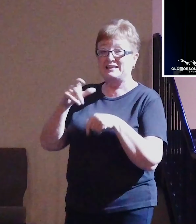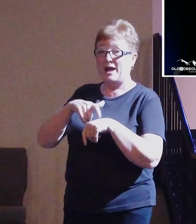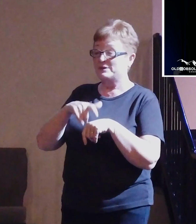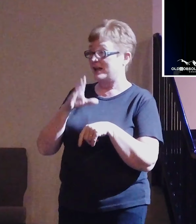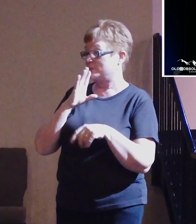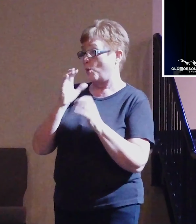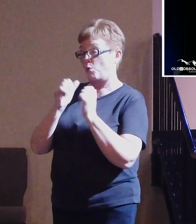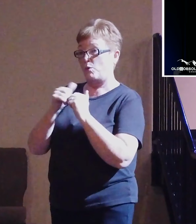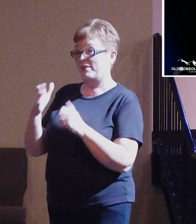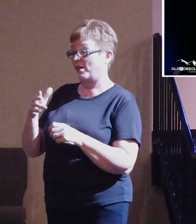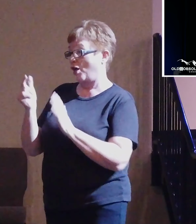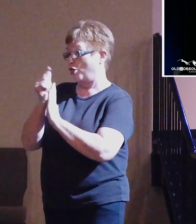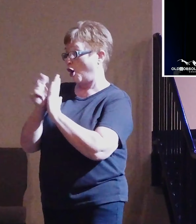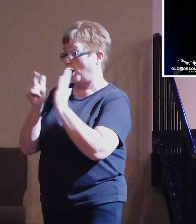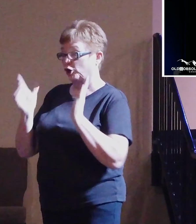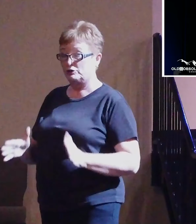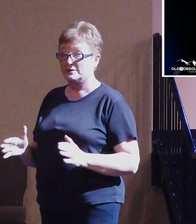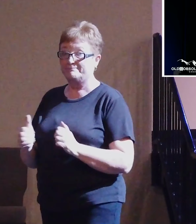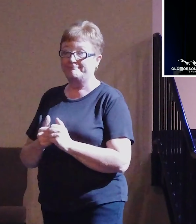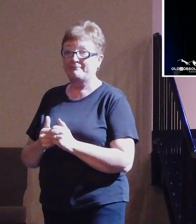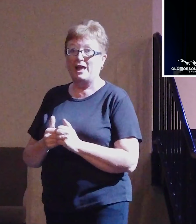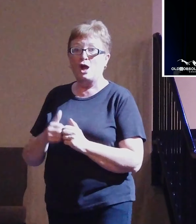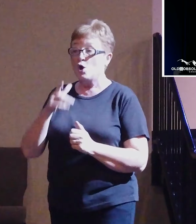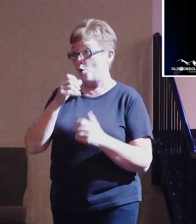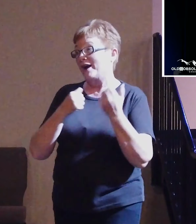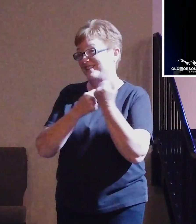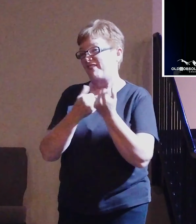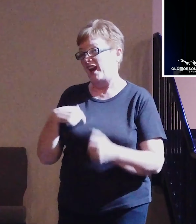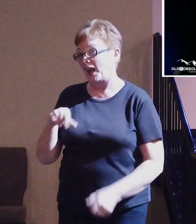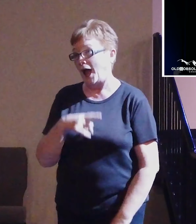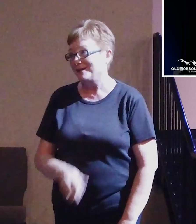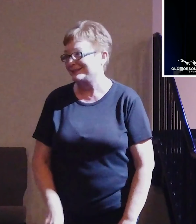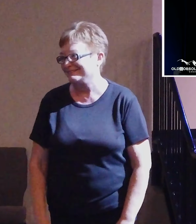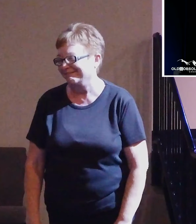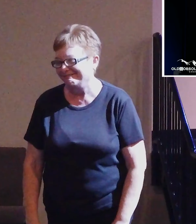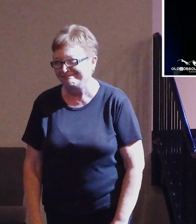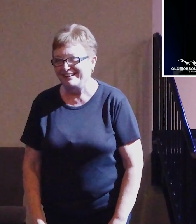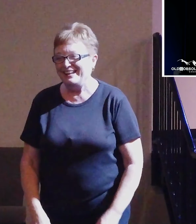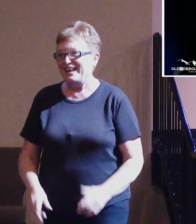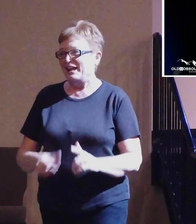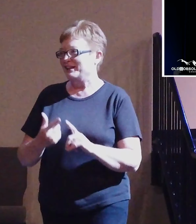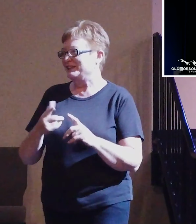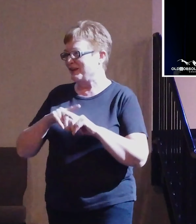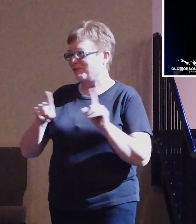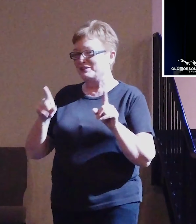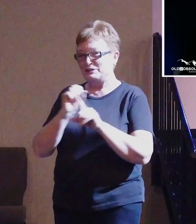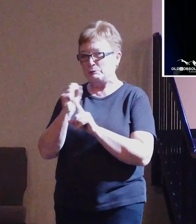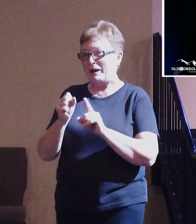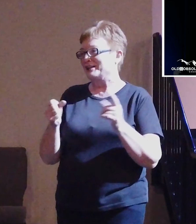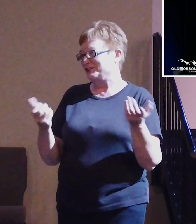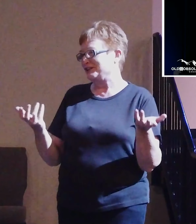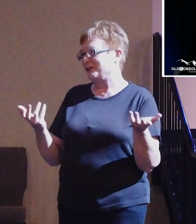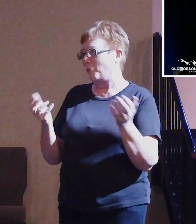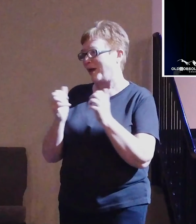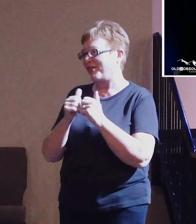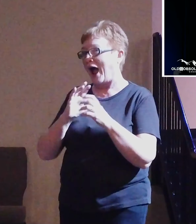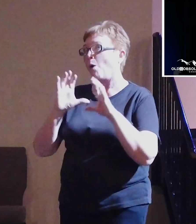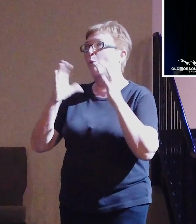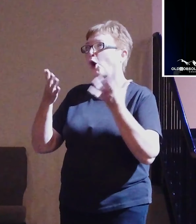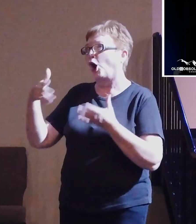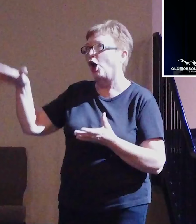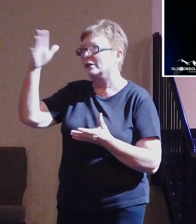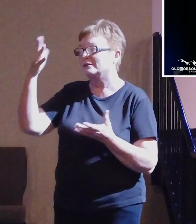lawyers who are defending us or who are weighing in on the circumstances of our world.